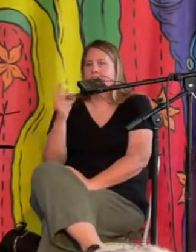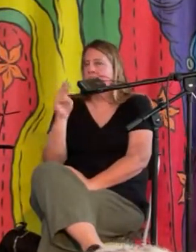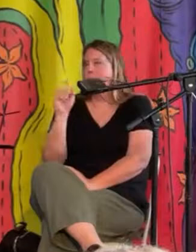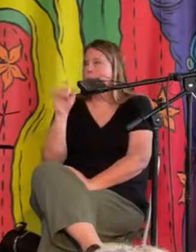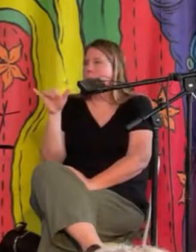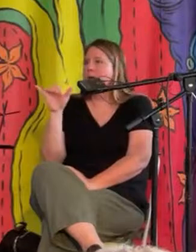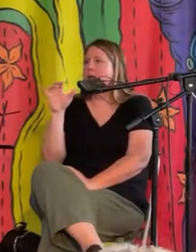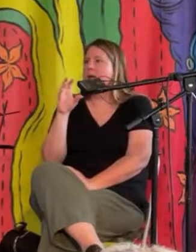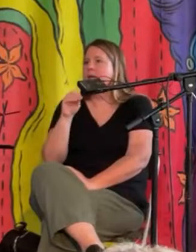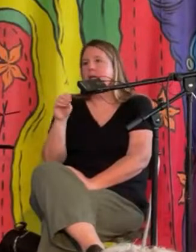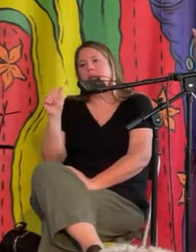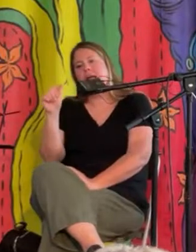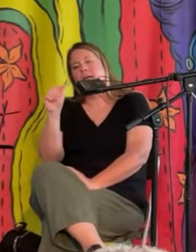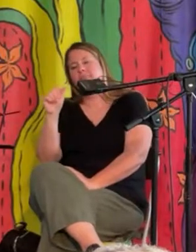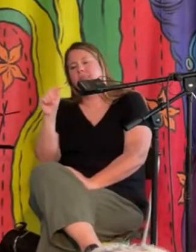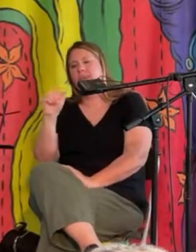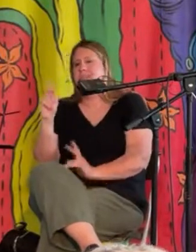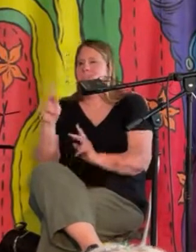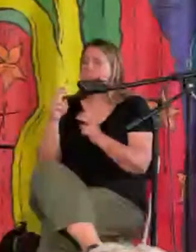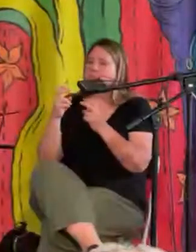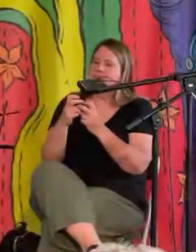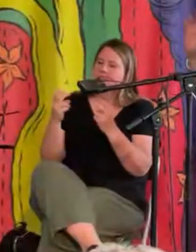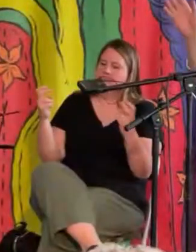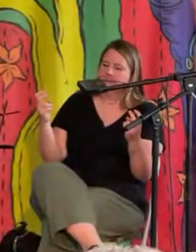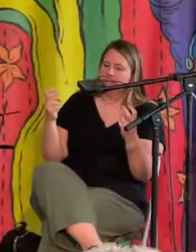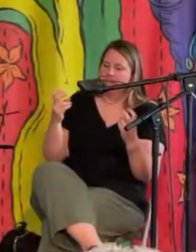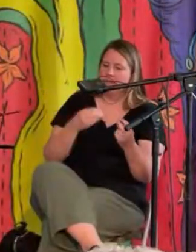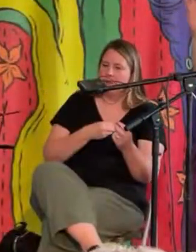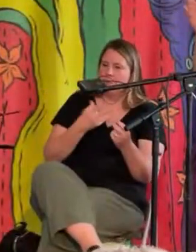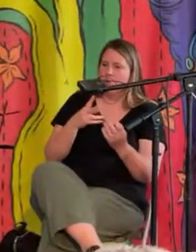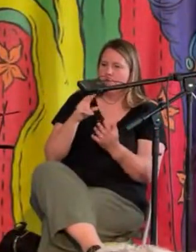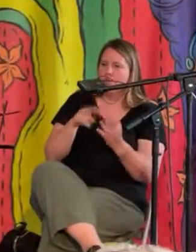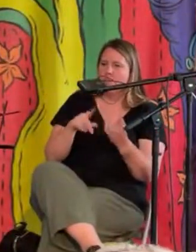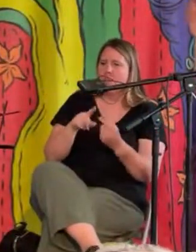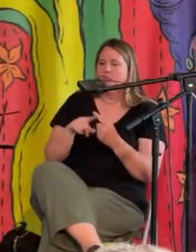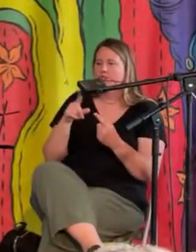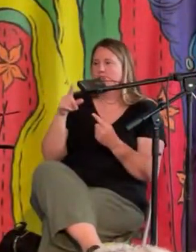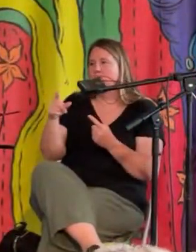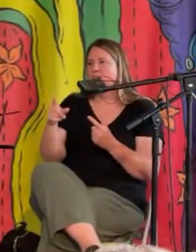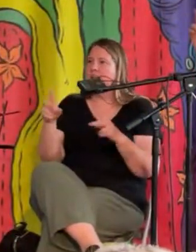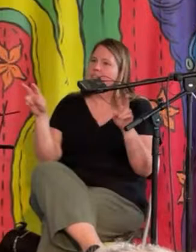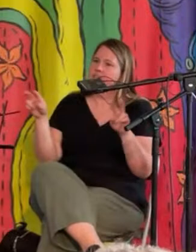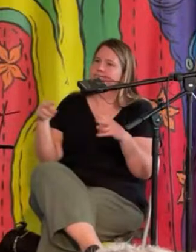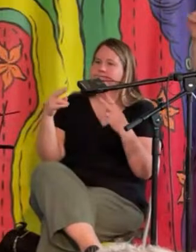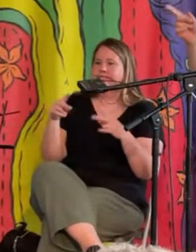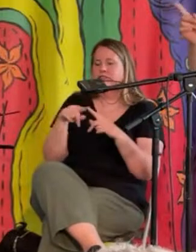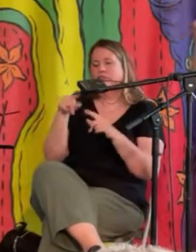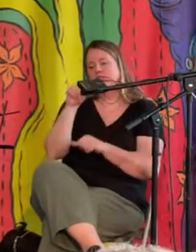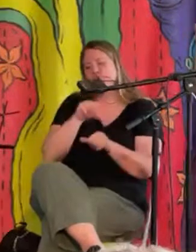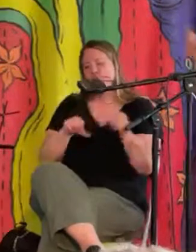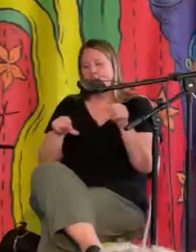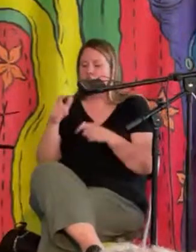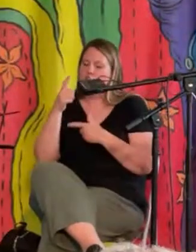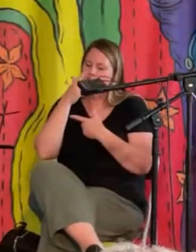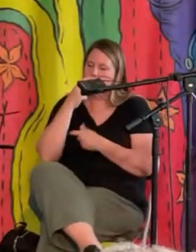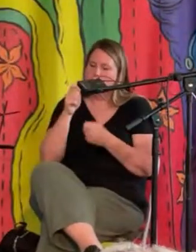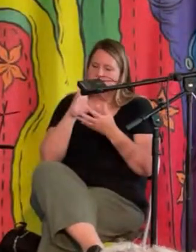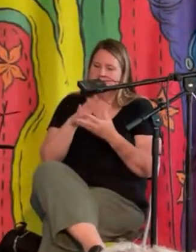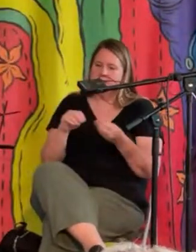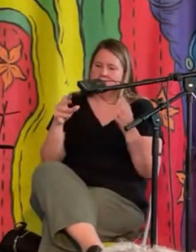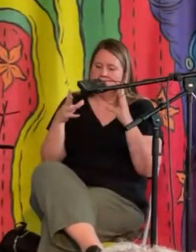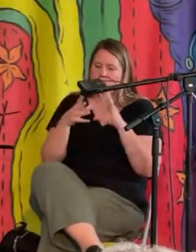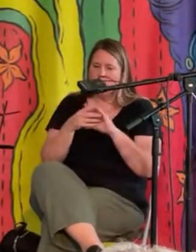Athens, people sitting on porches drinking tea, and they're shouting at each other some interesting stories from across the